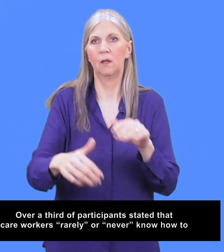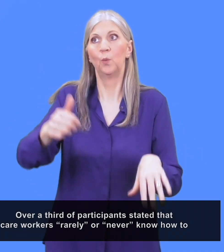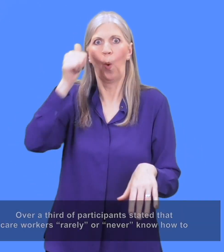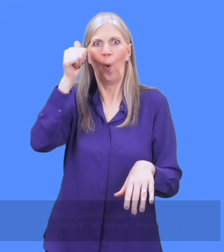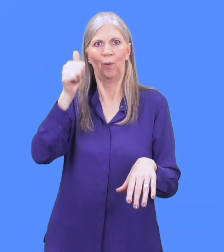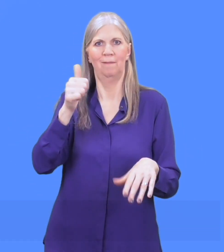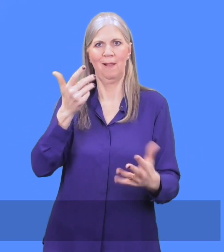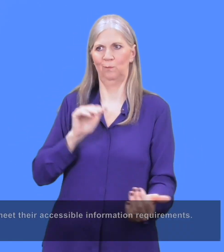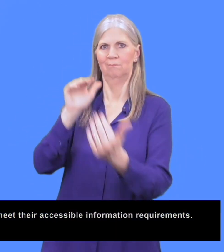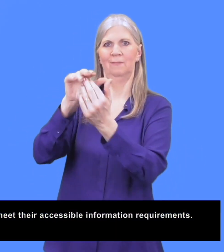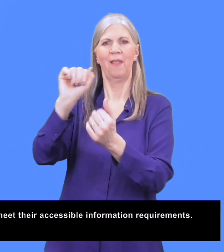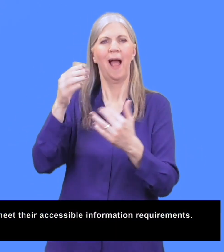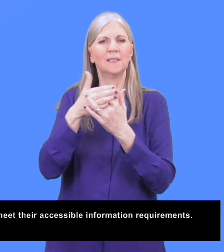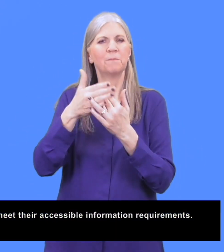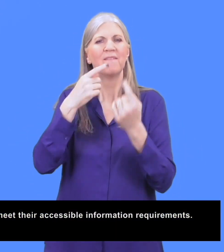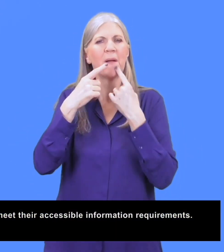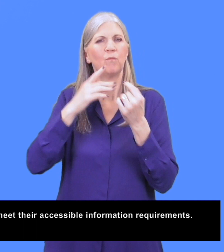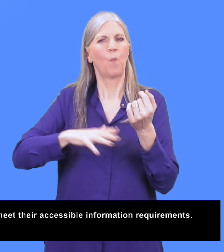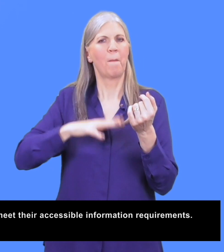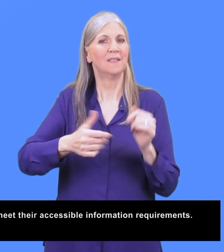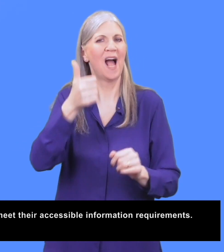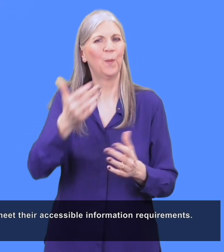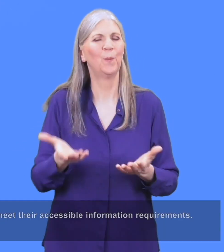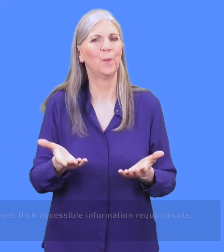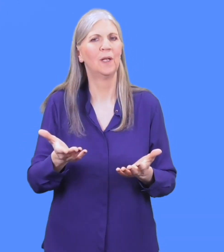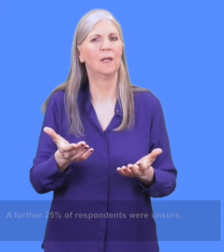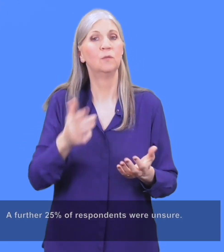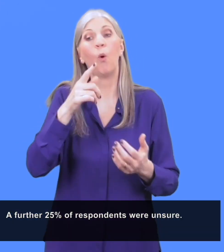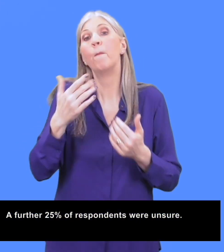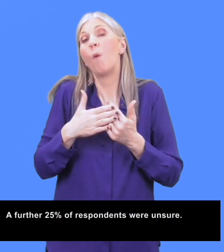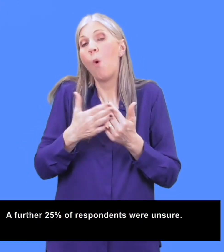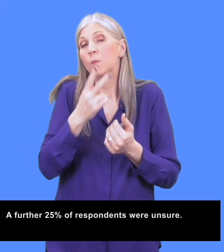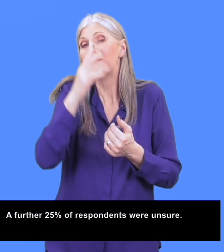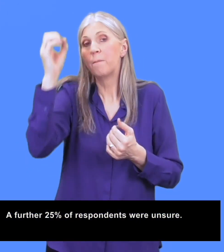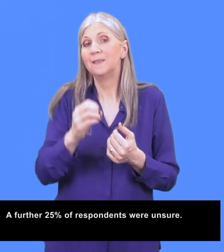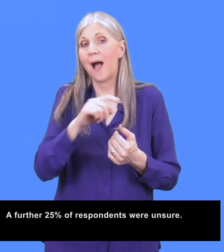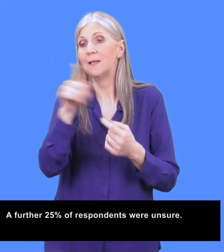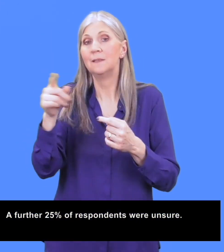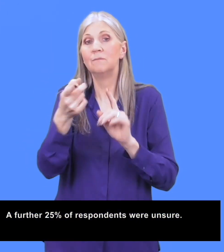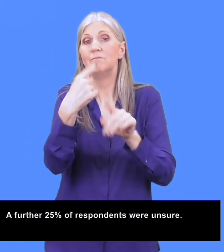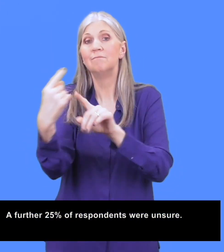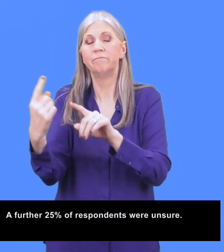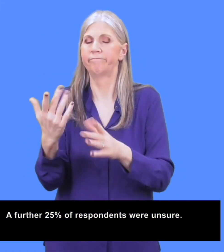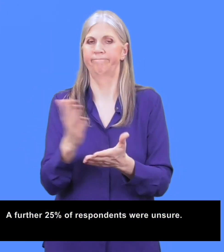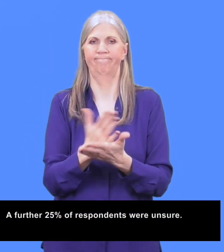their accessible information requirements. A further 25% of respondents were unsure.